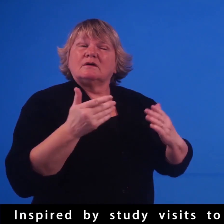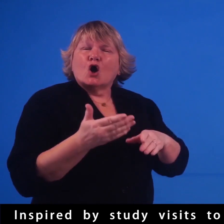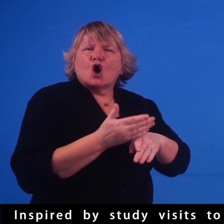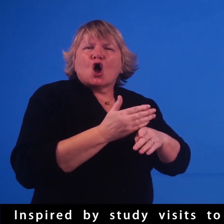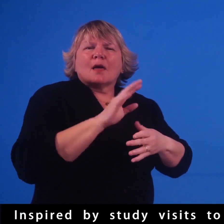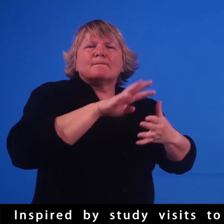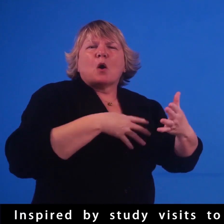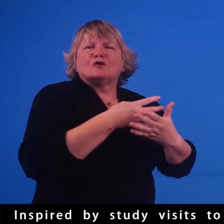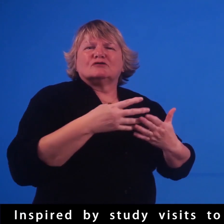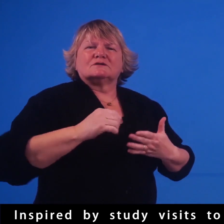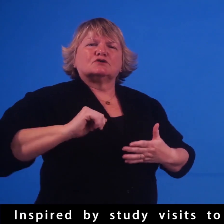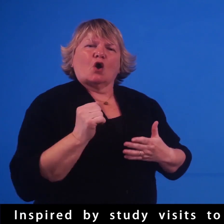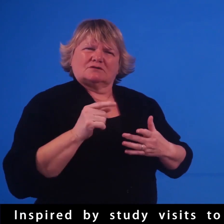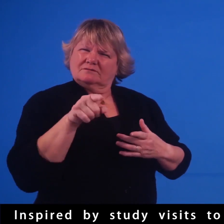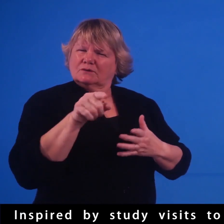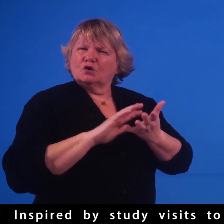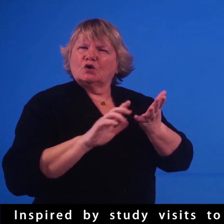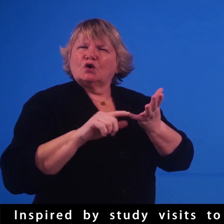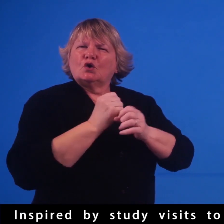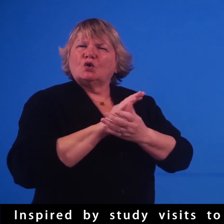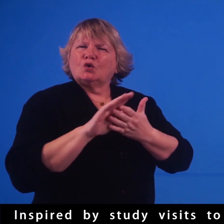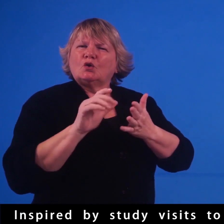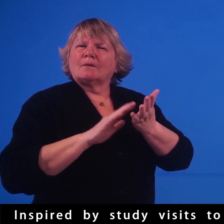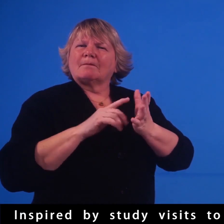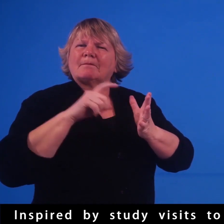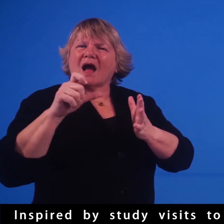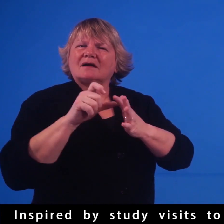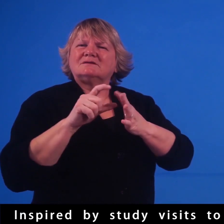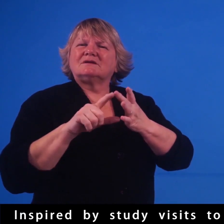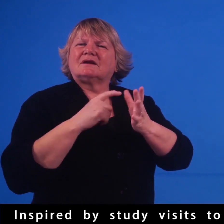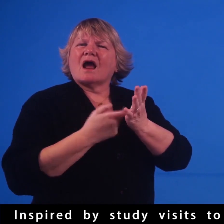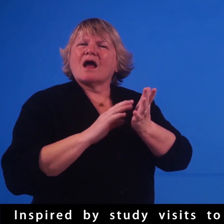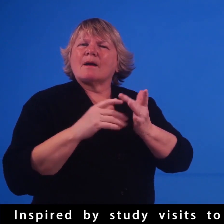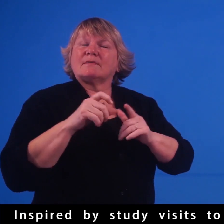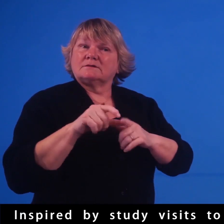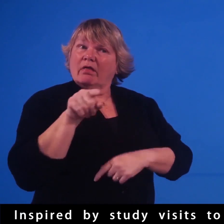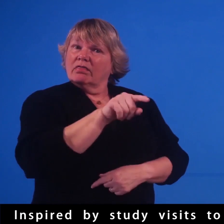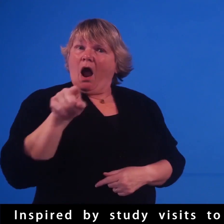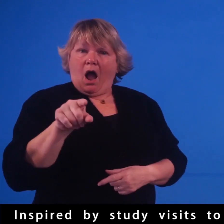and by the early poetry in Scots of Hugh MacDiarmid